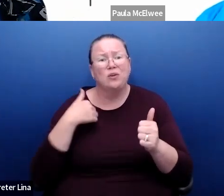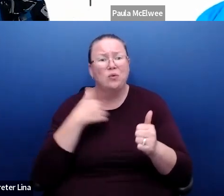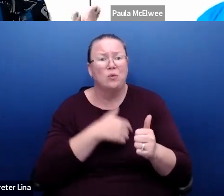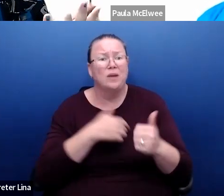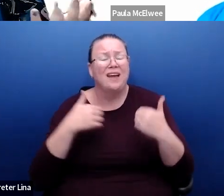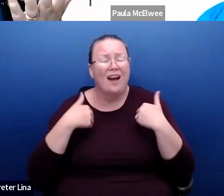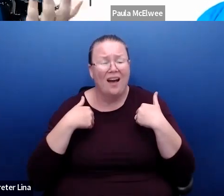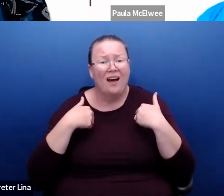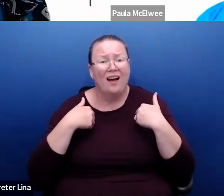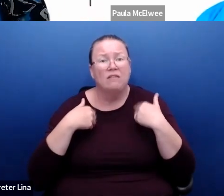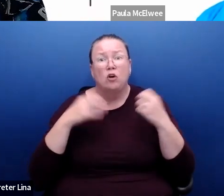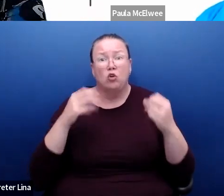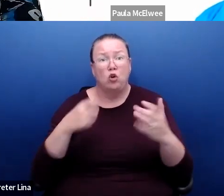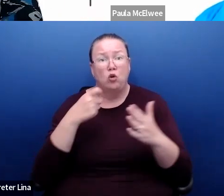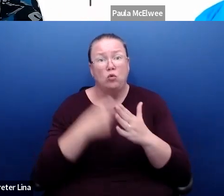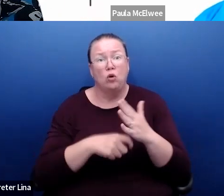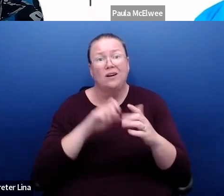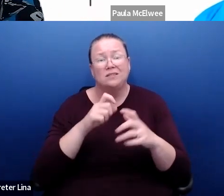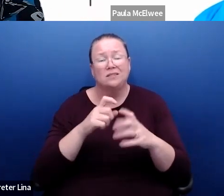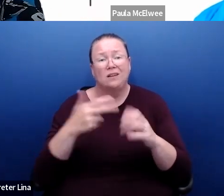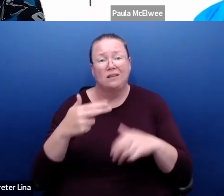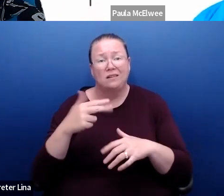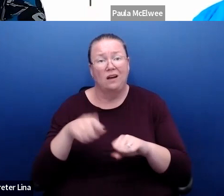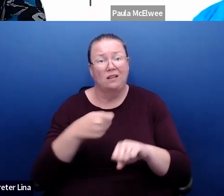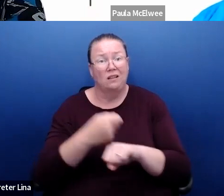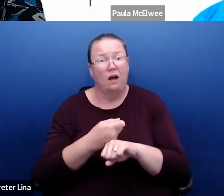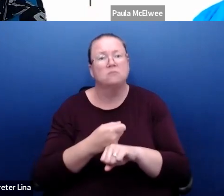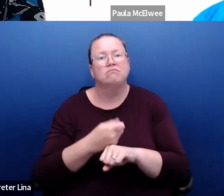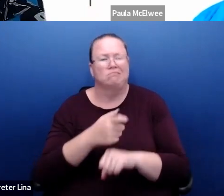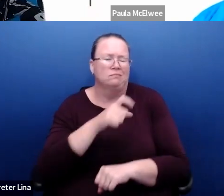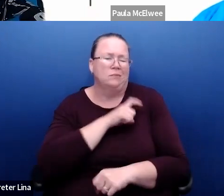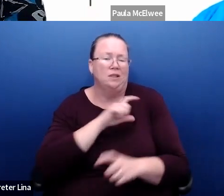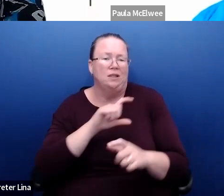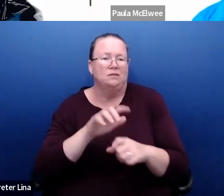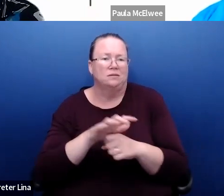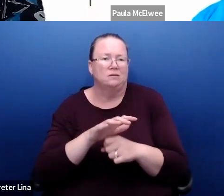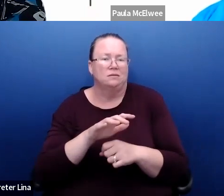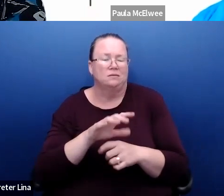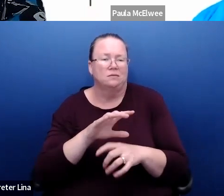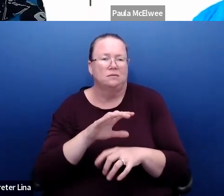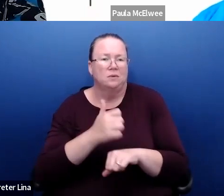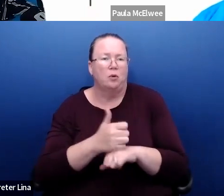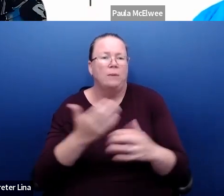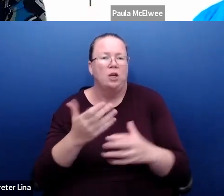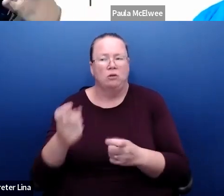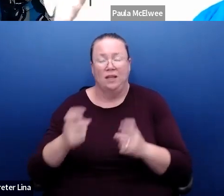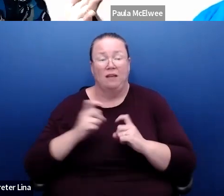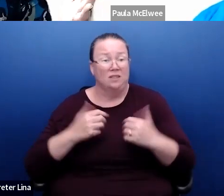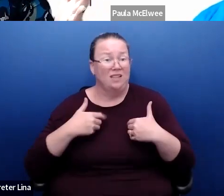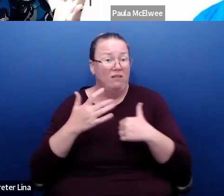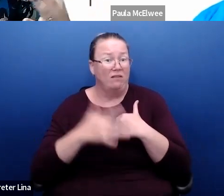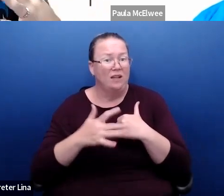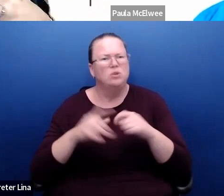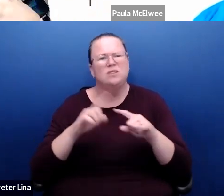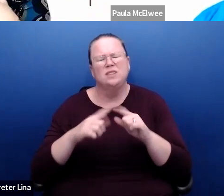is no-cost gun locks. We got them from our local police department. And we just have them available because with the different gun laws